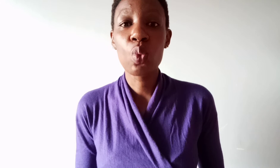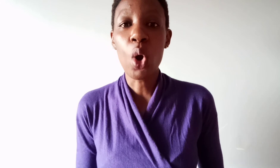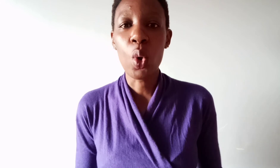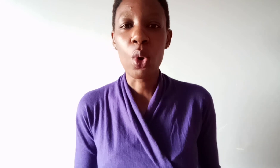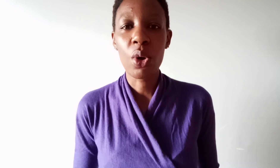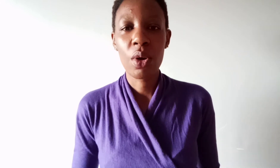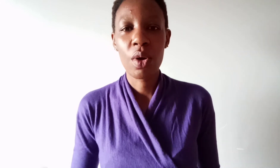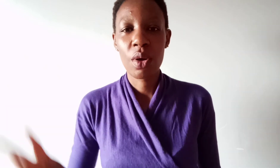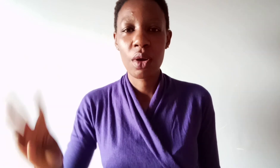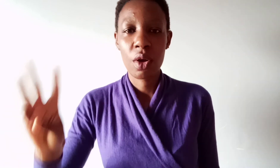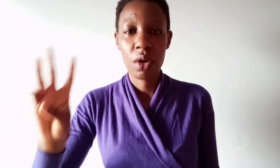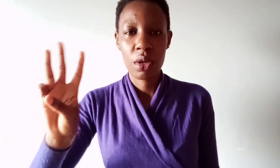woe.